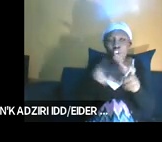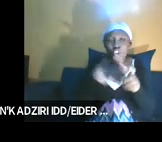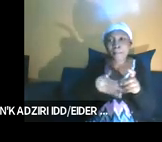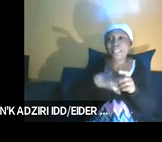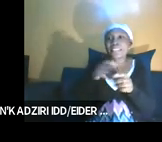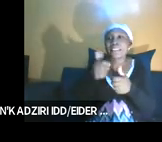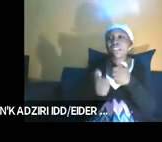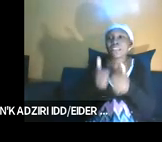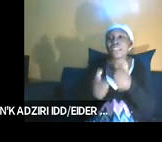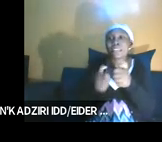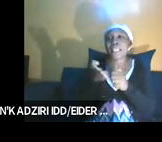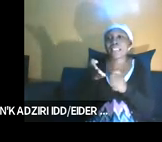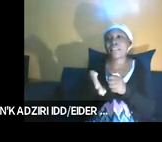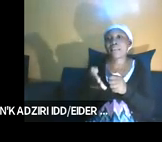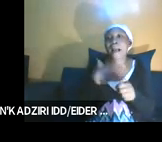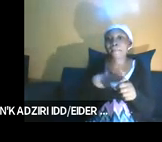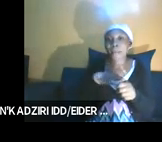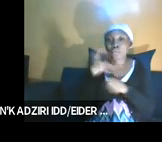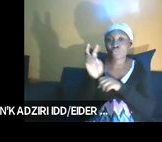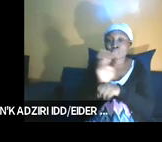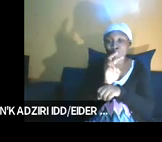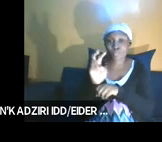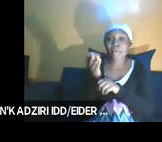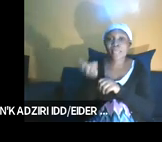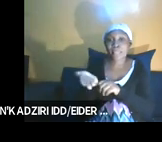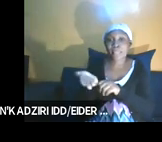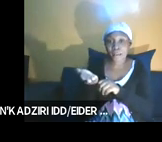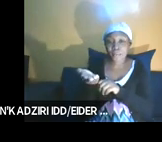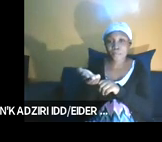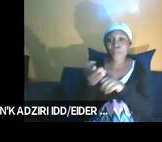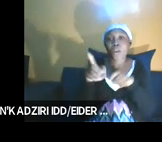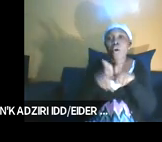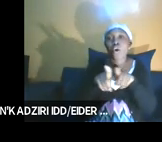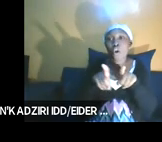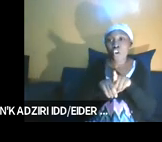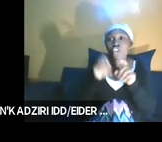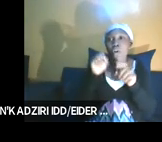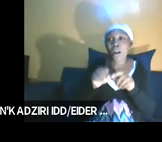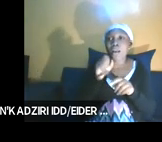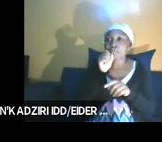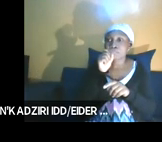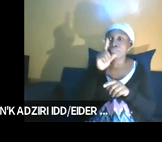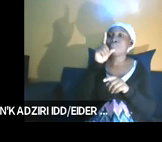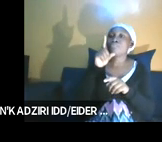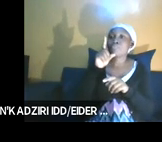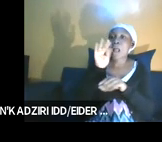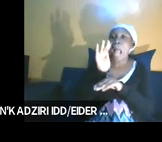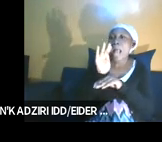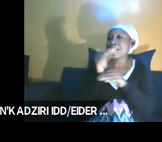someone monitoring that. You could also unmute yourself to ask any question that you